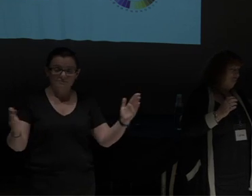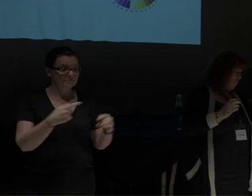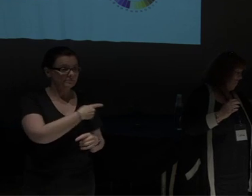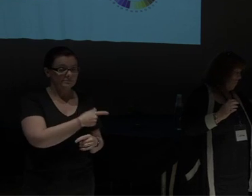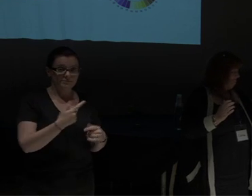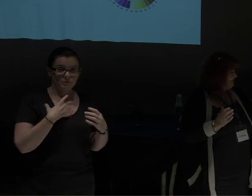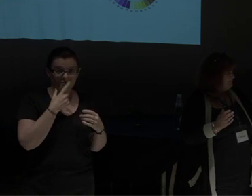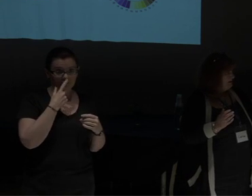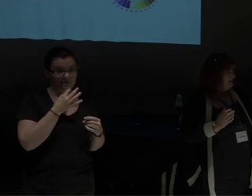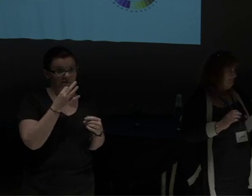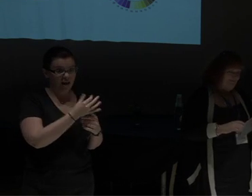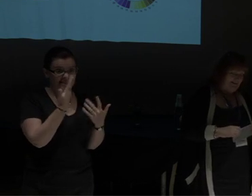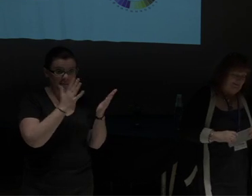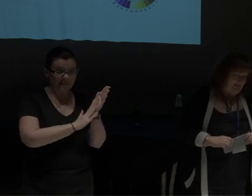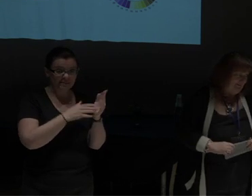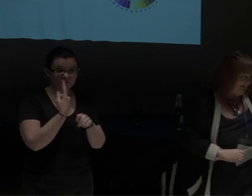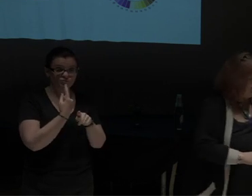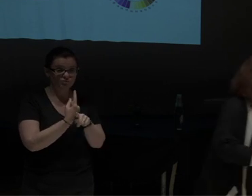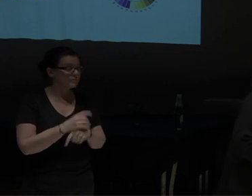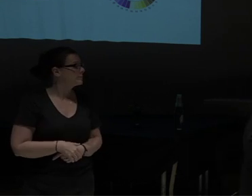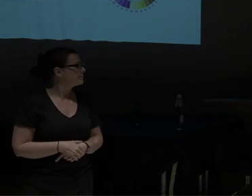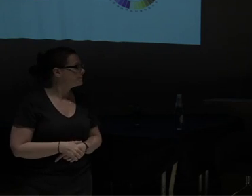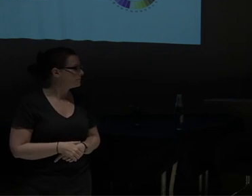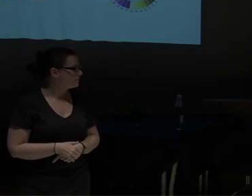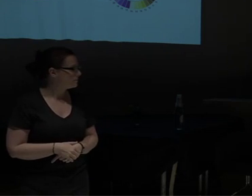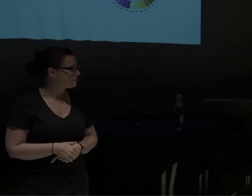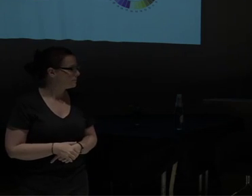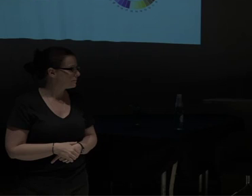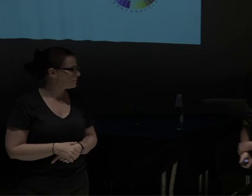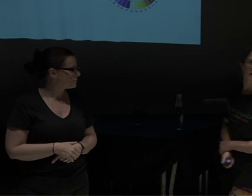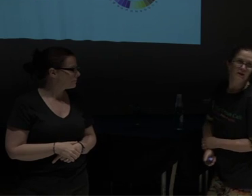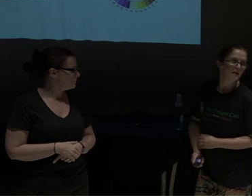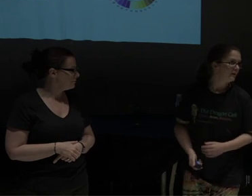you 10 minutes? That's lovely. Thank you.